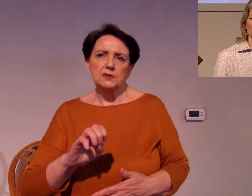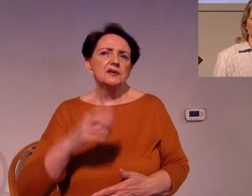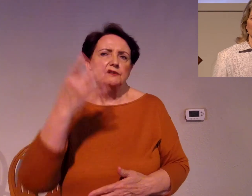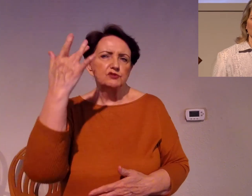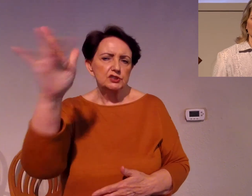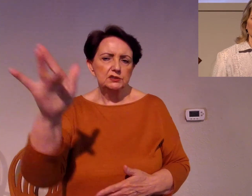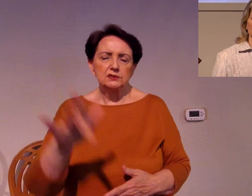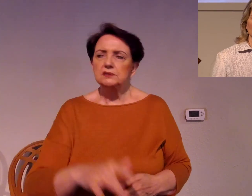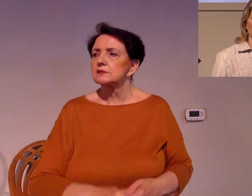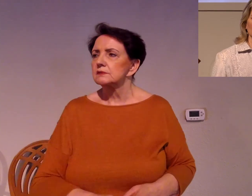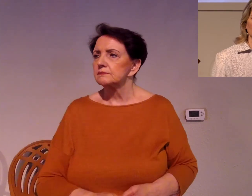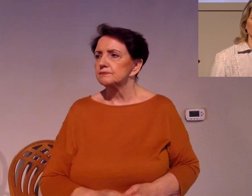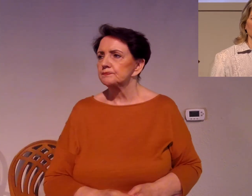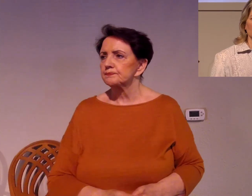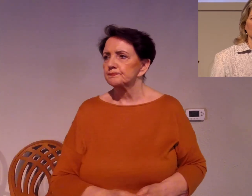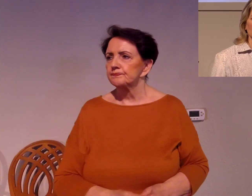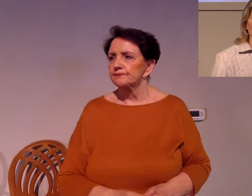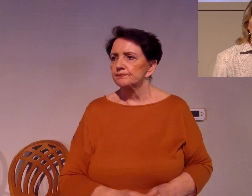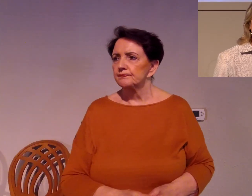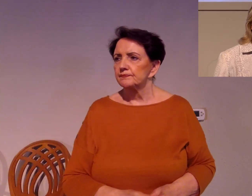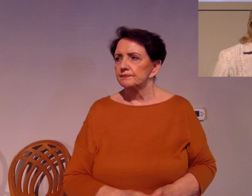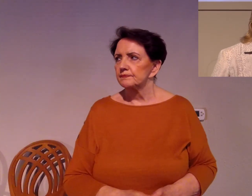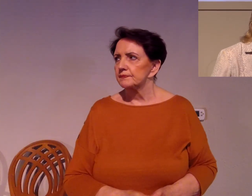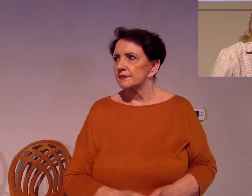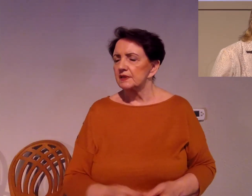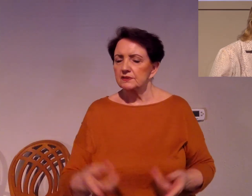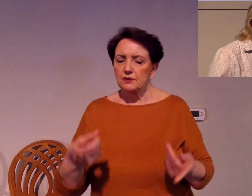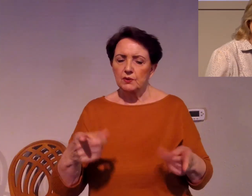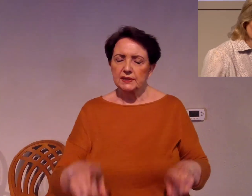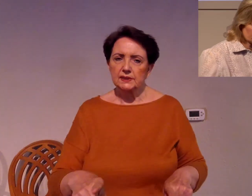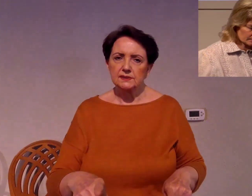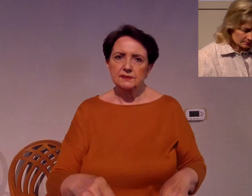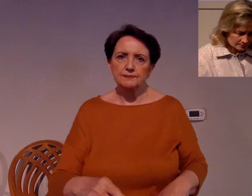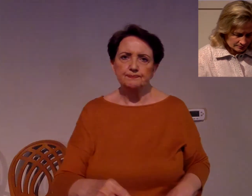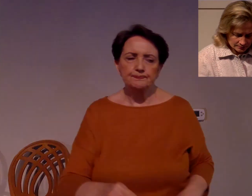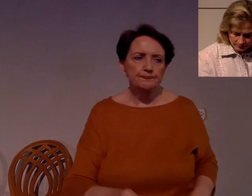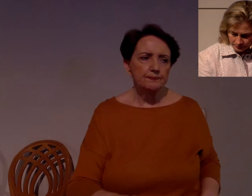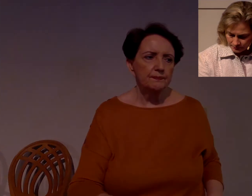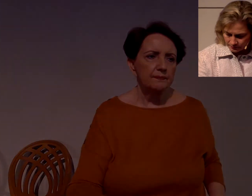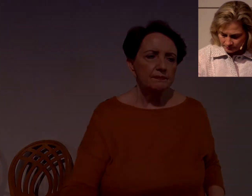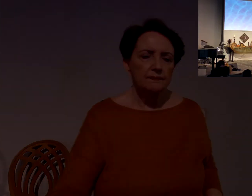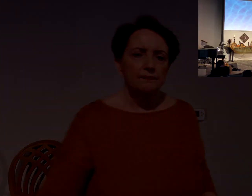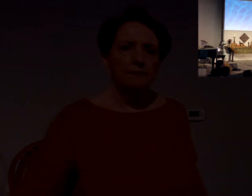genius. And so it is.